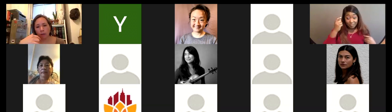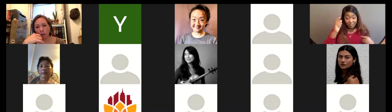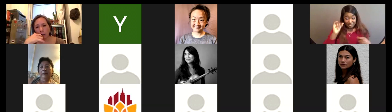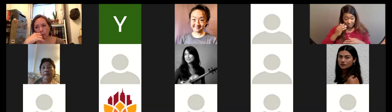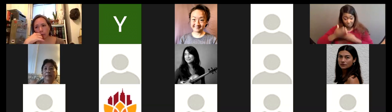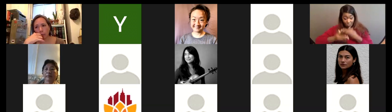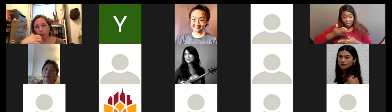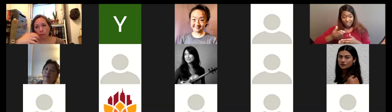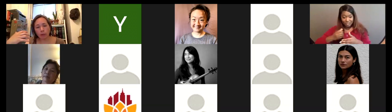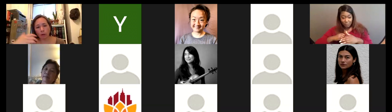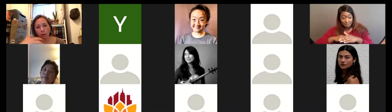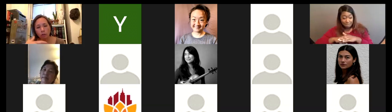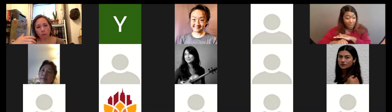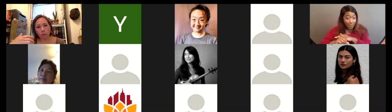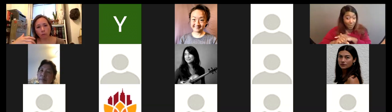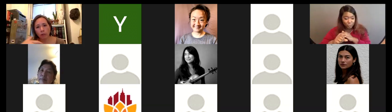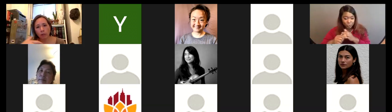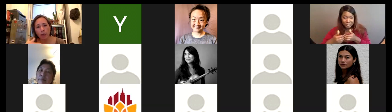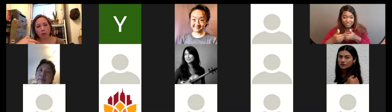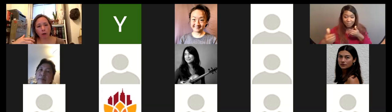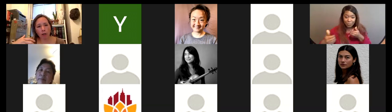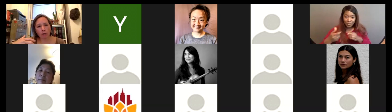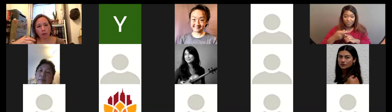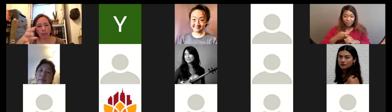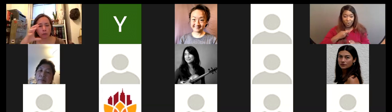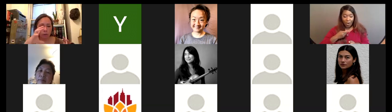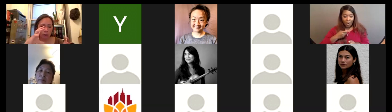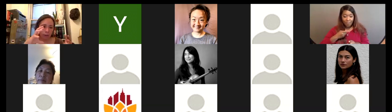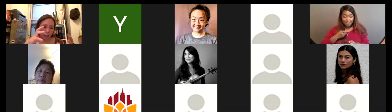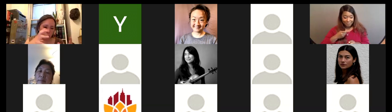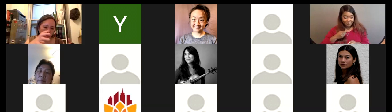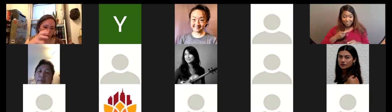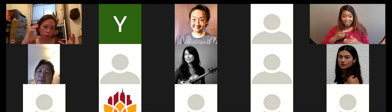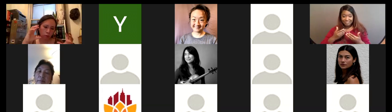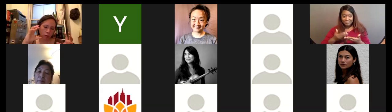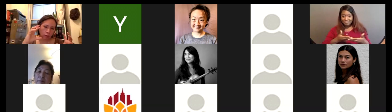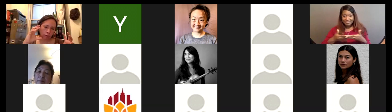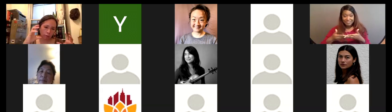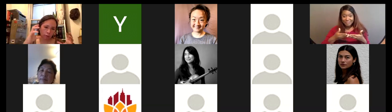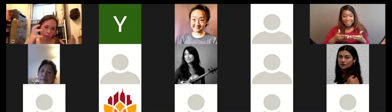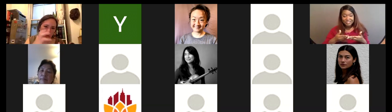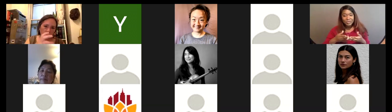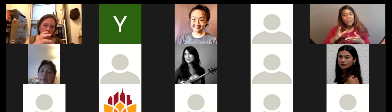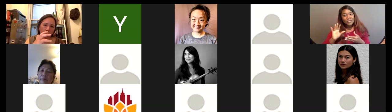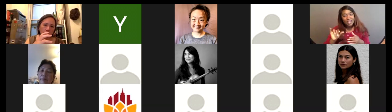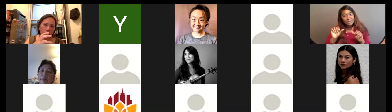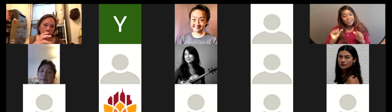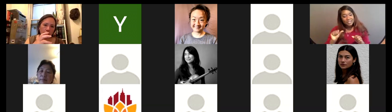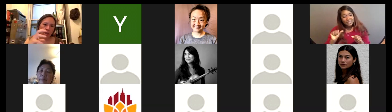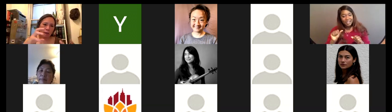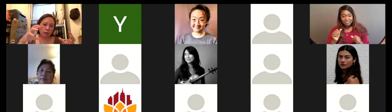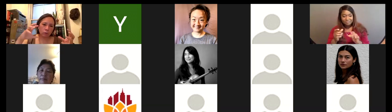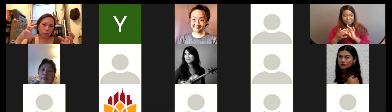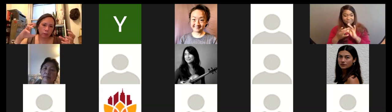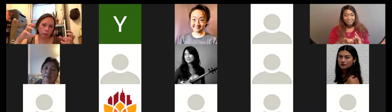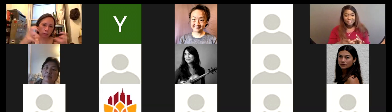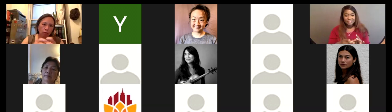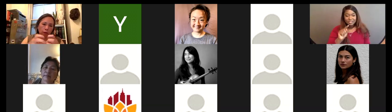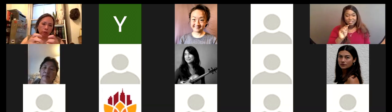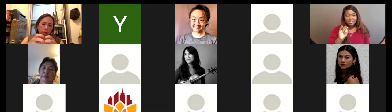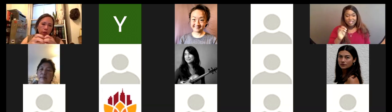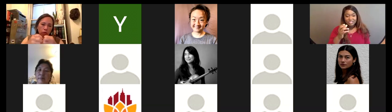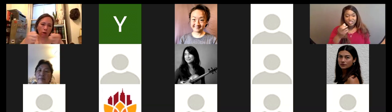separating. But we can also regain ground. And that's what that Tai Chi 2, this is what the philosophies also say, is